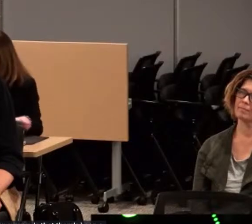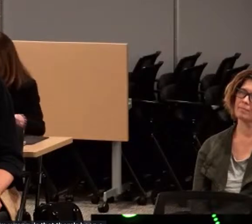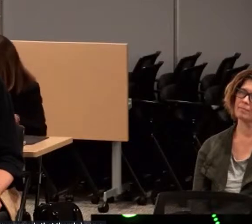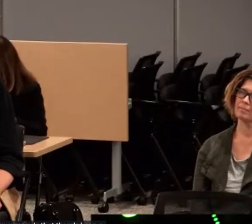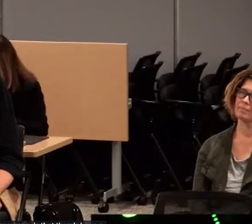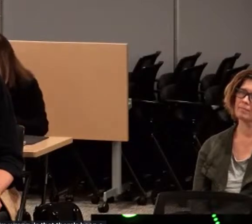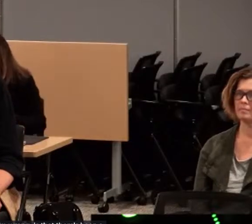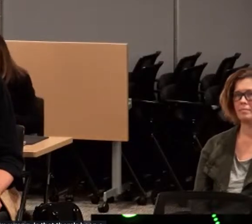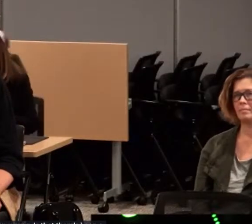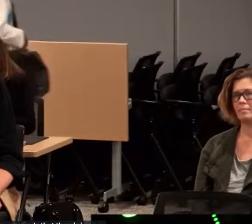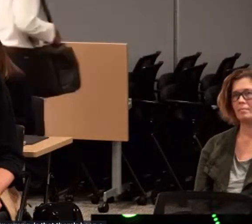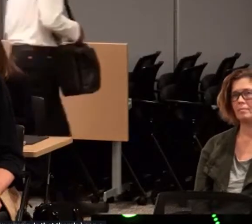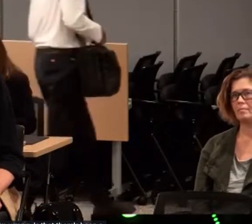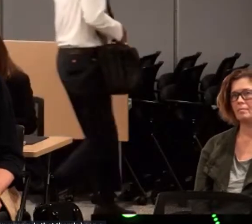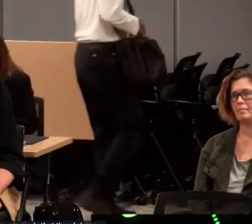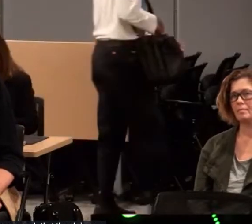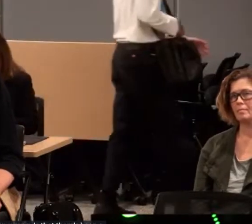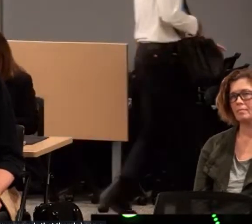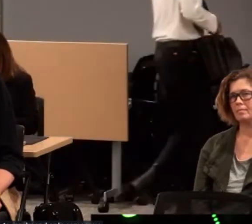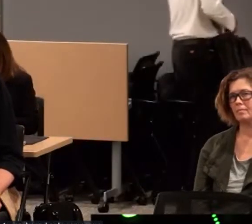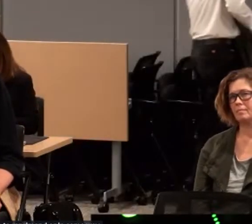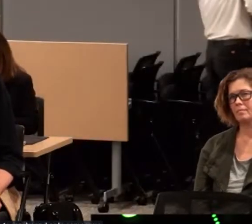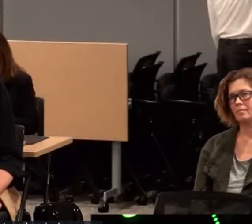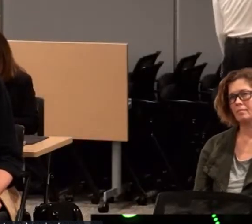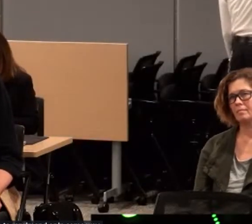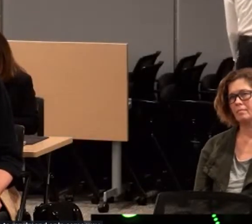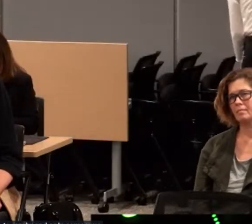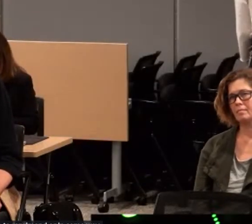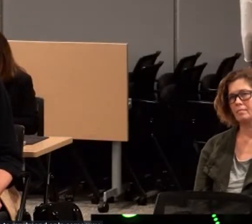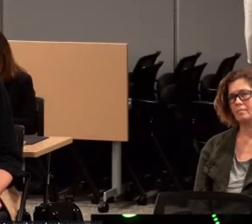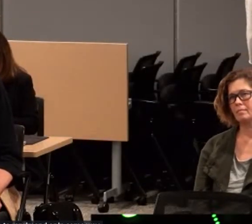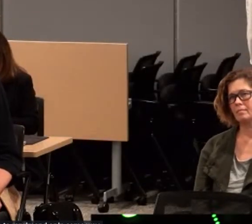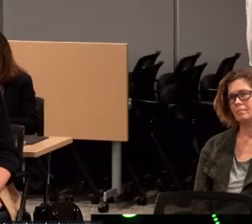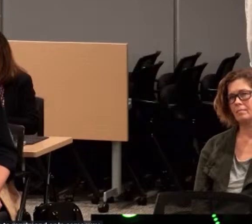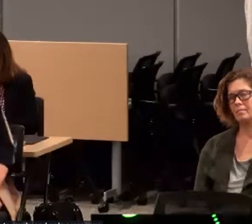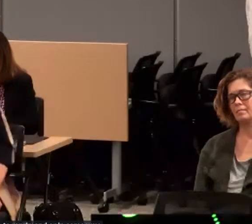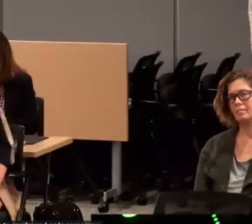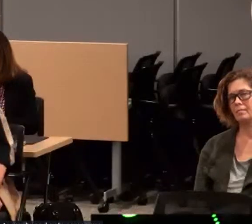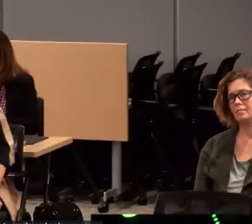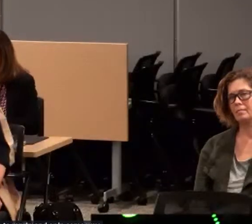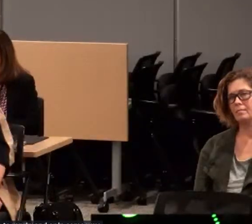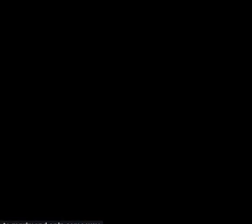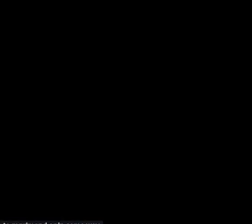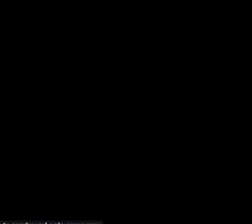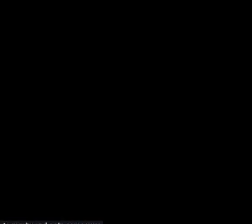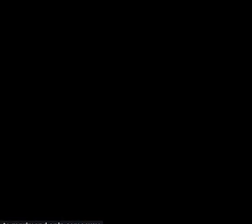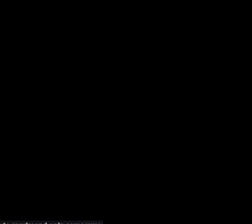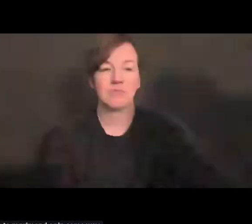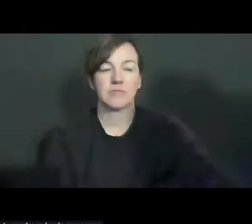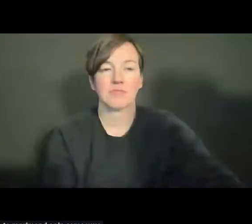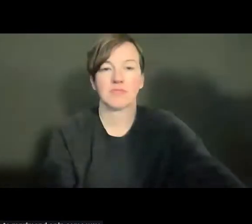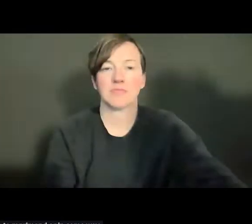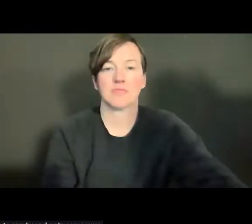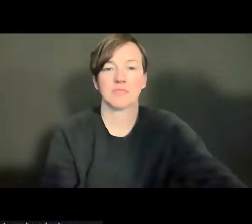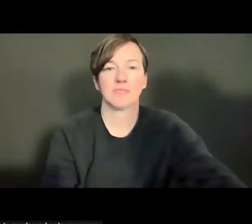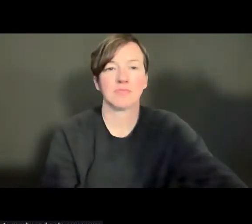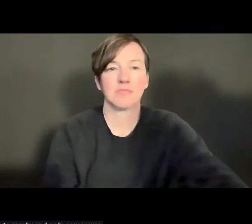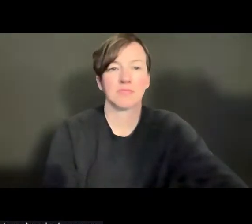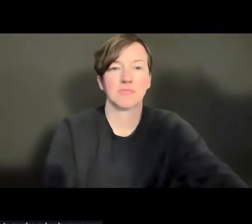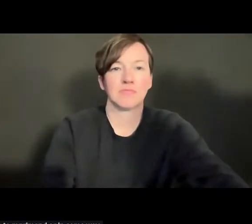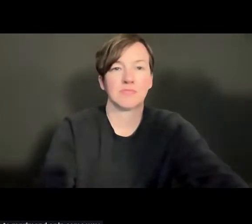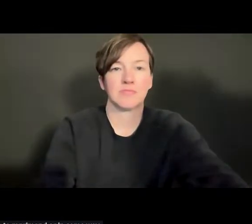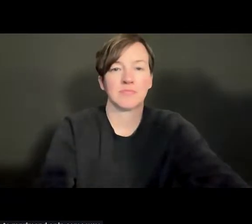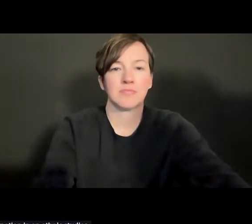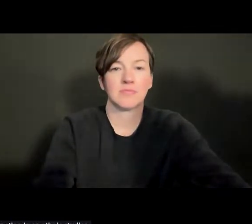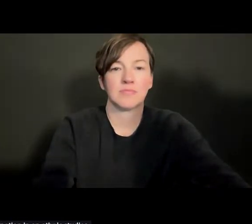some way censor Trustee Jacobson related to her participation in an ethnic studies conference. I hope that I'm